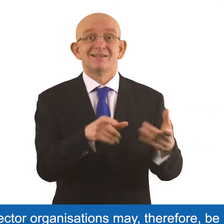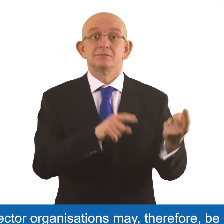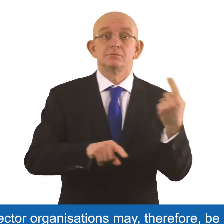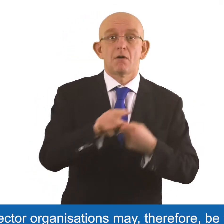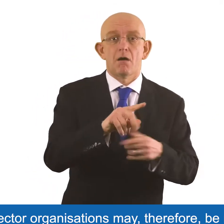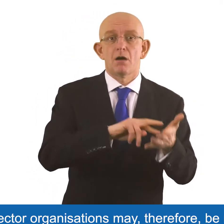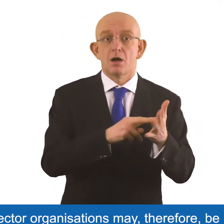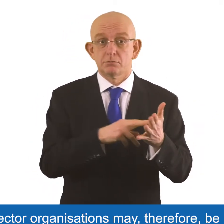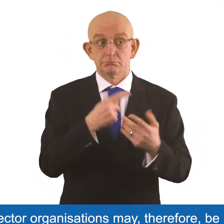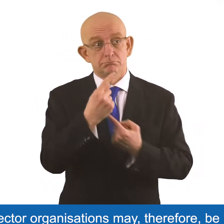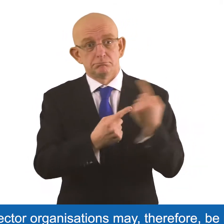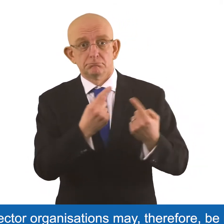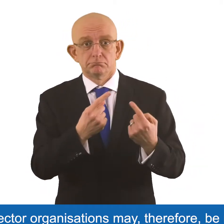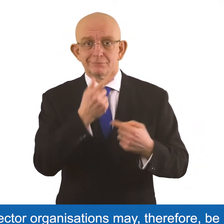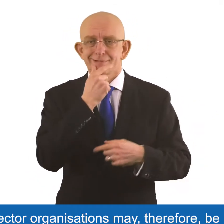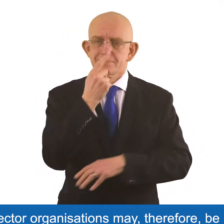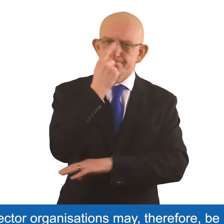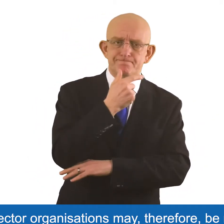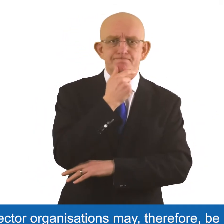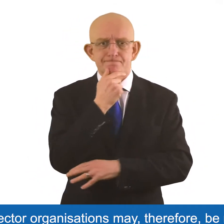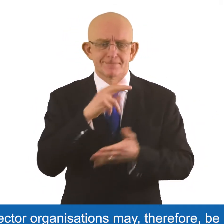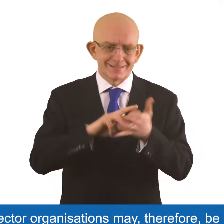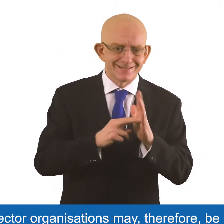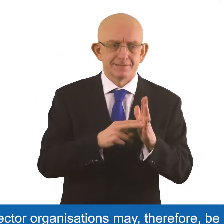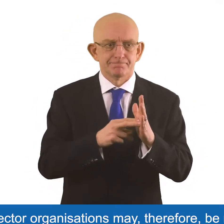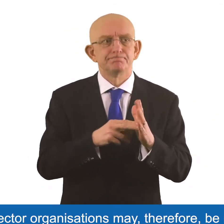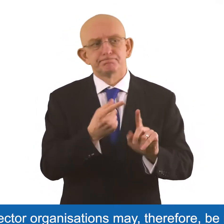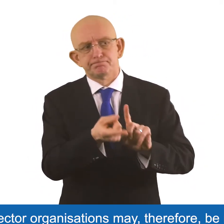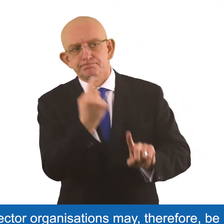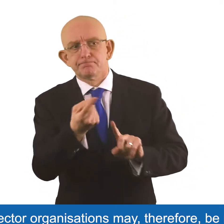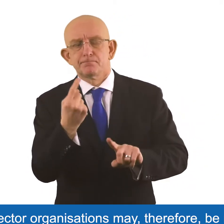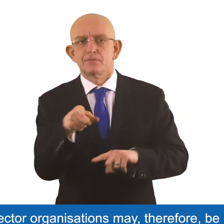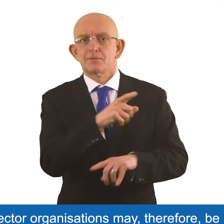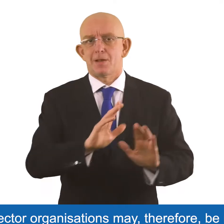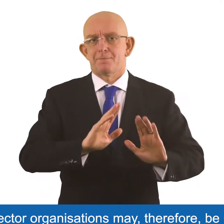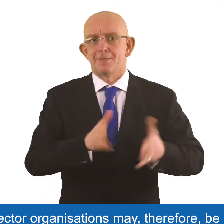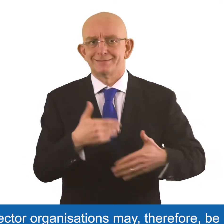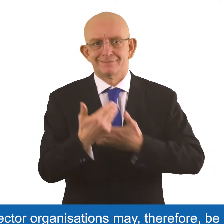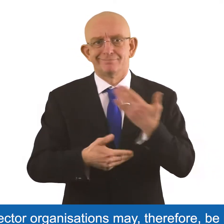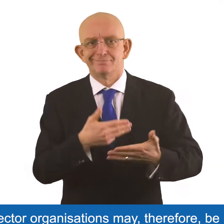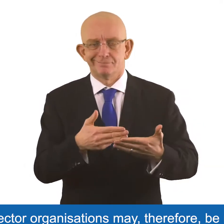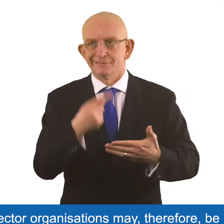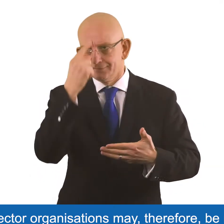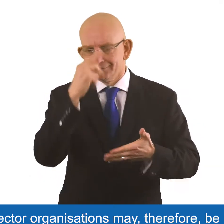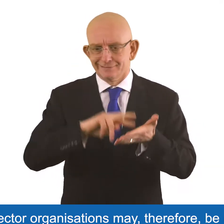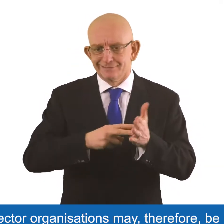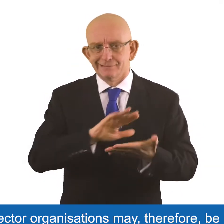Public sector organisations may, therefore, be required to make use of British Sign Language in certain circumstances.